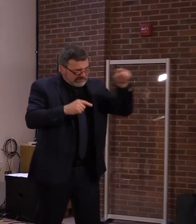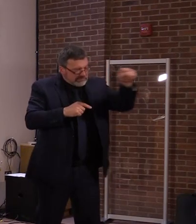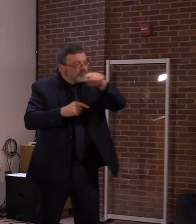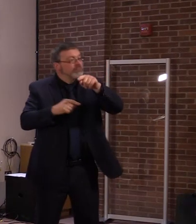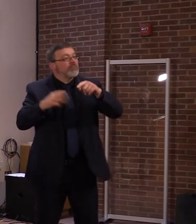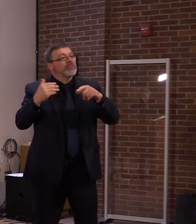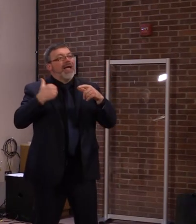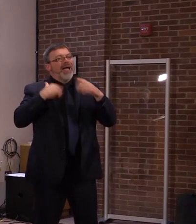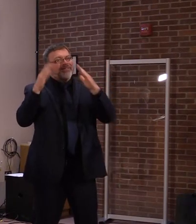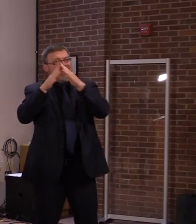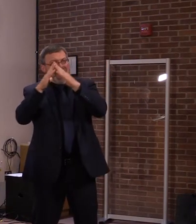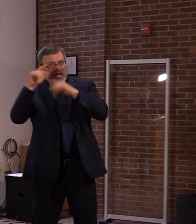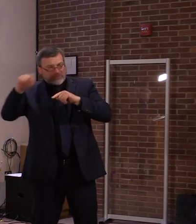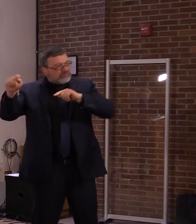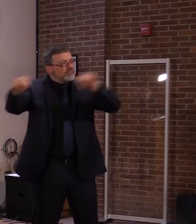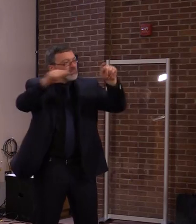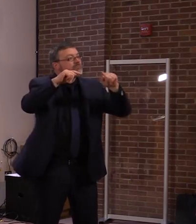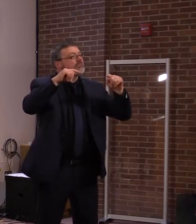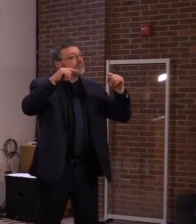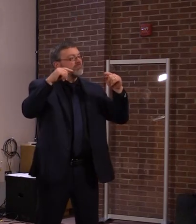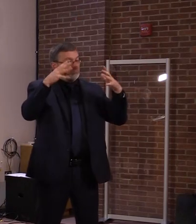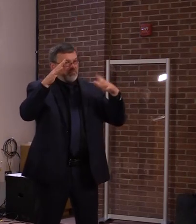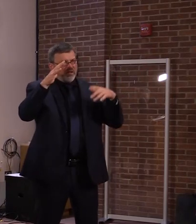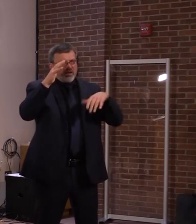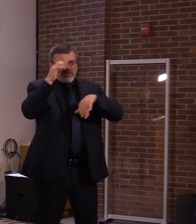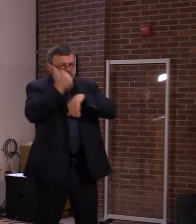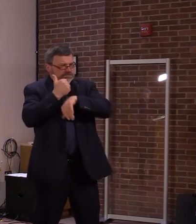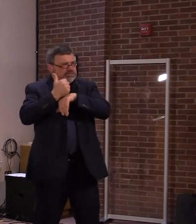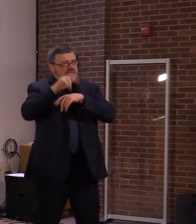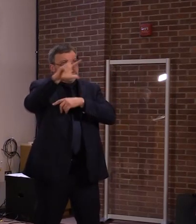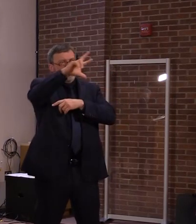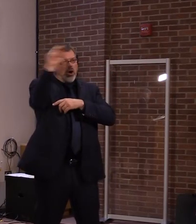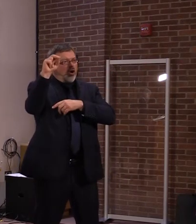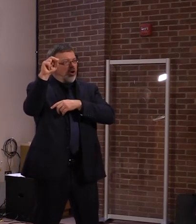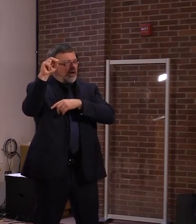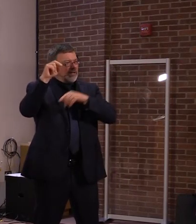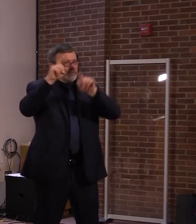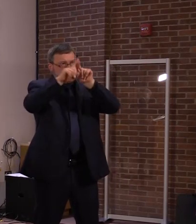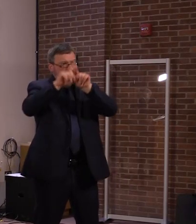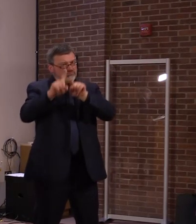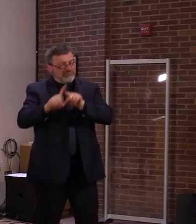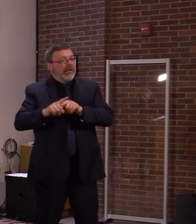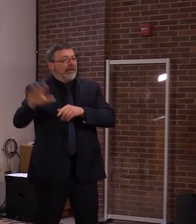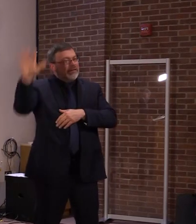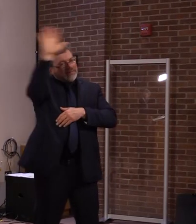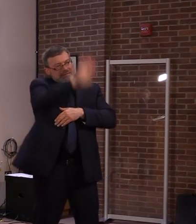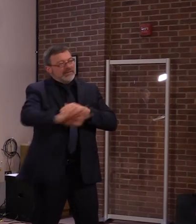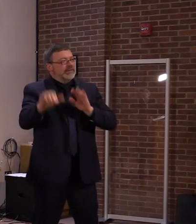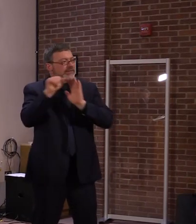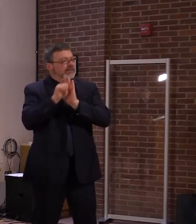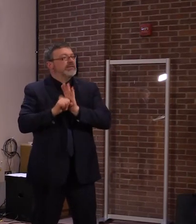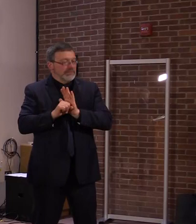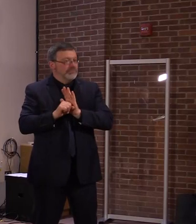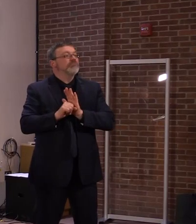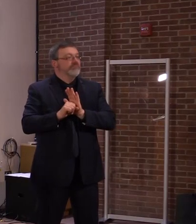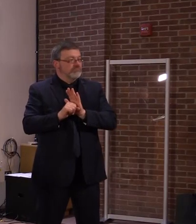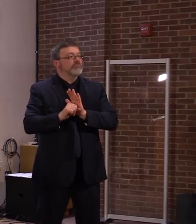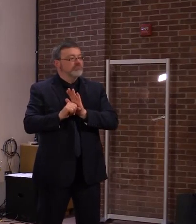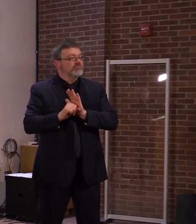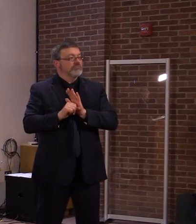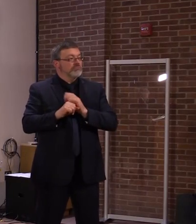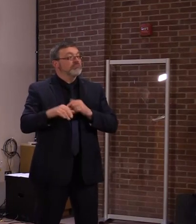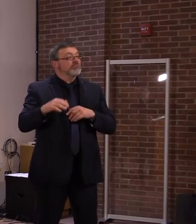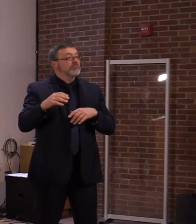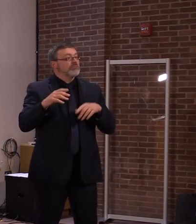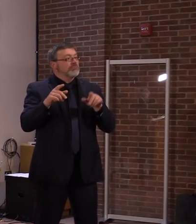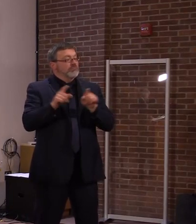offering about 30 vaccine clinics for children each week. We also have vaccine clinics running at 94